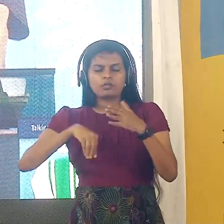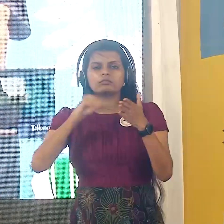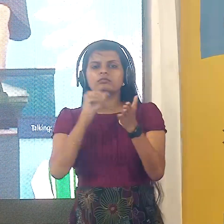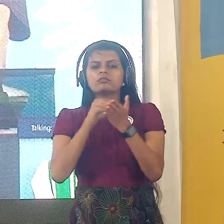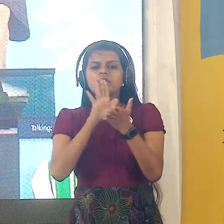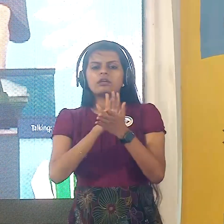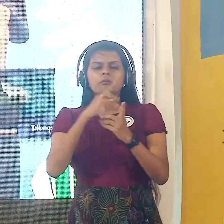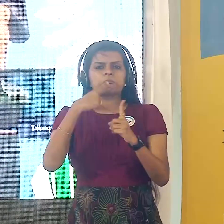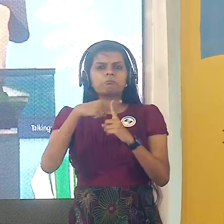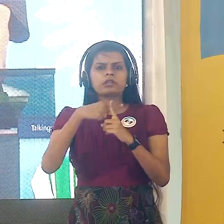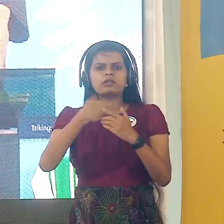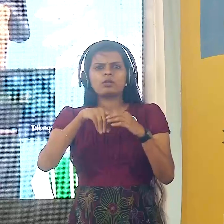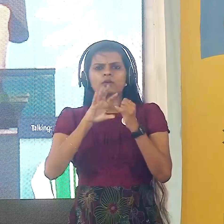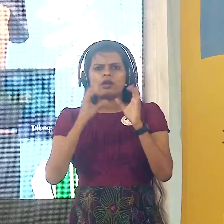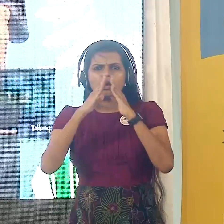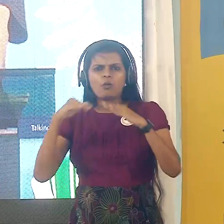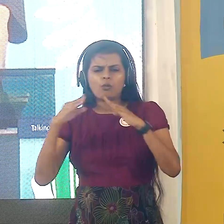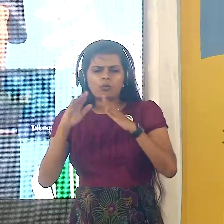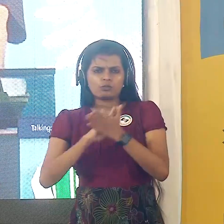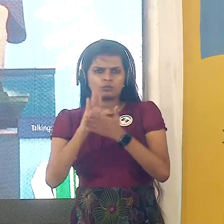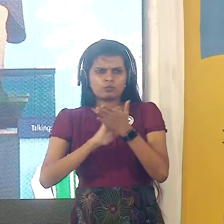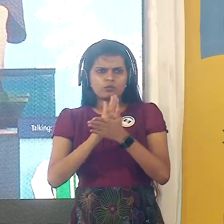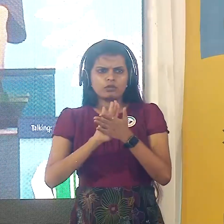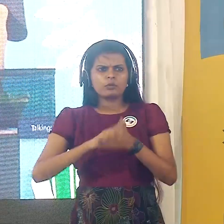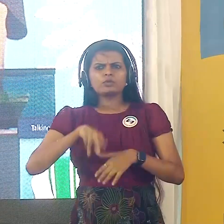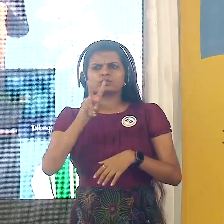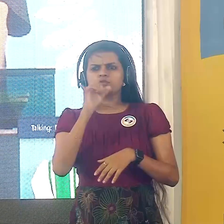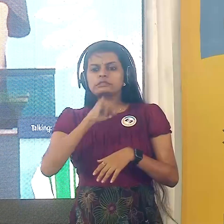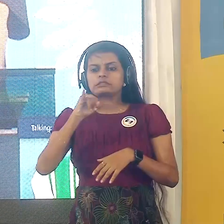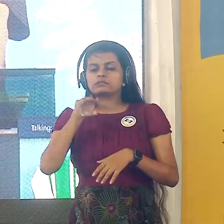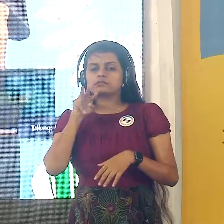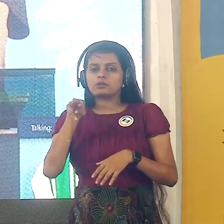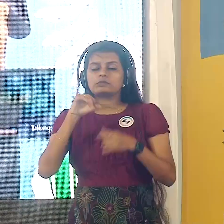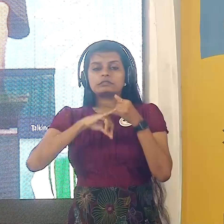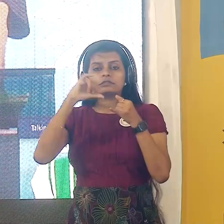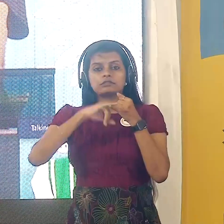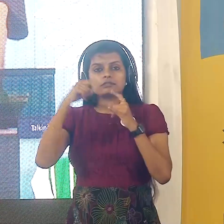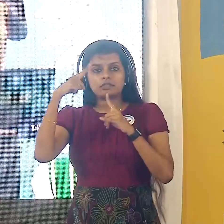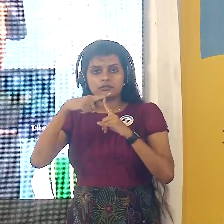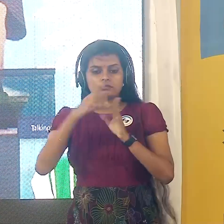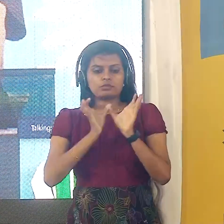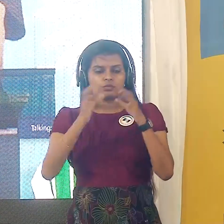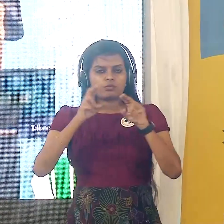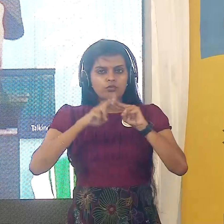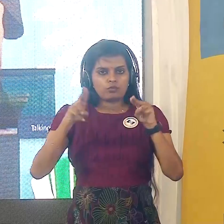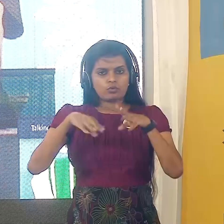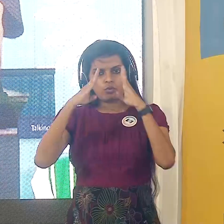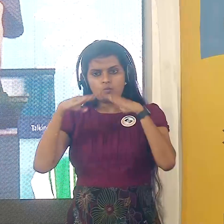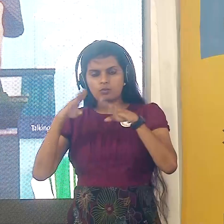for scheduled caste households and about 26,000 for scheduled caste households. Scheduled tribe